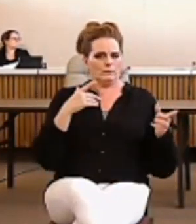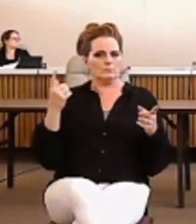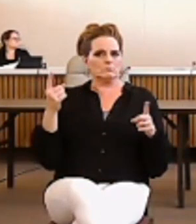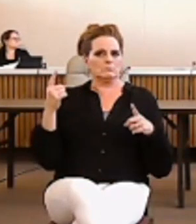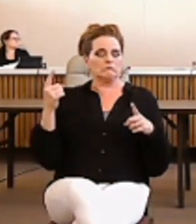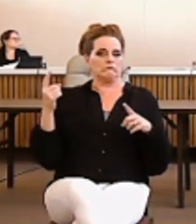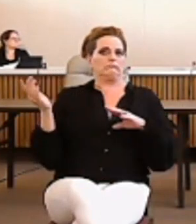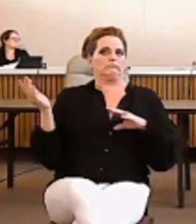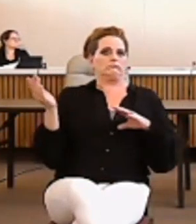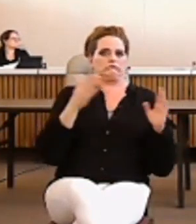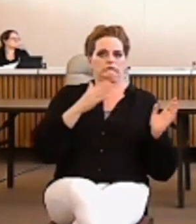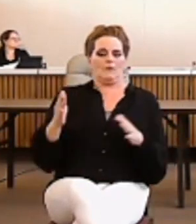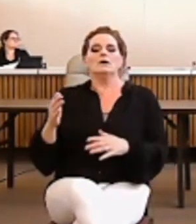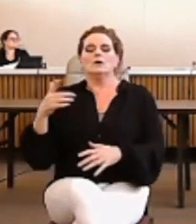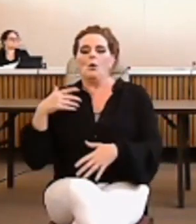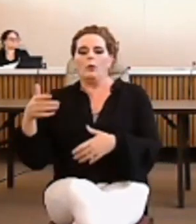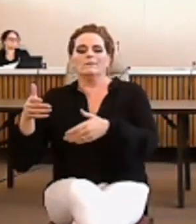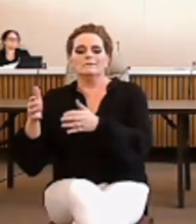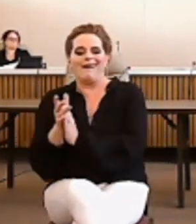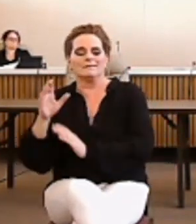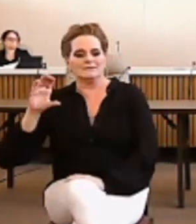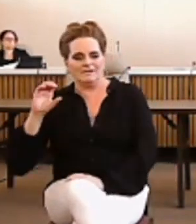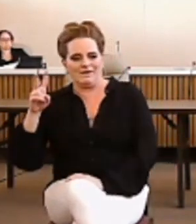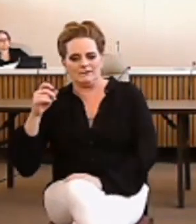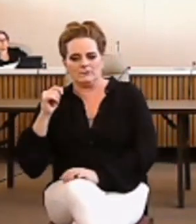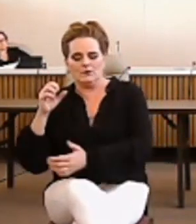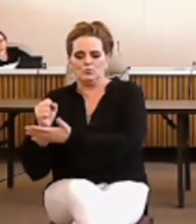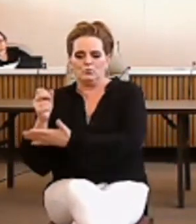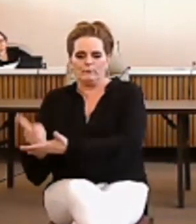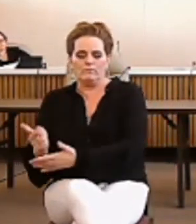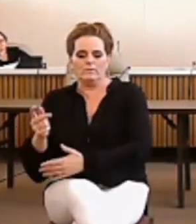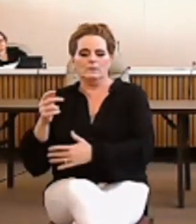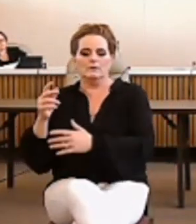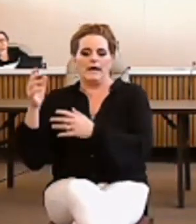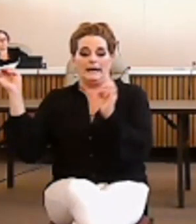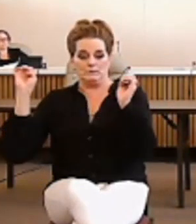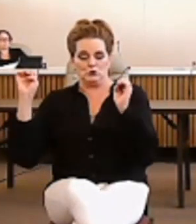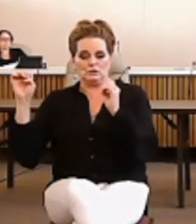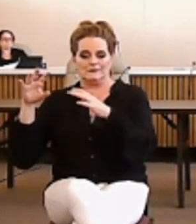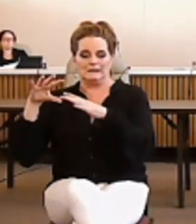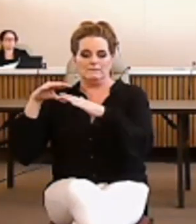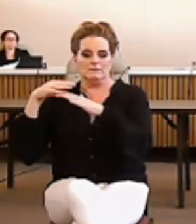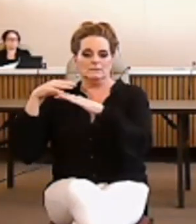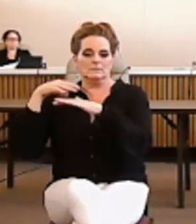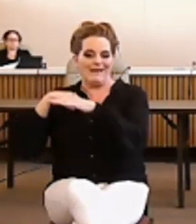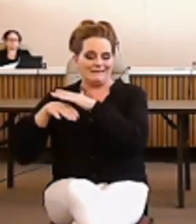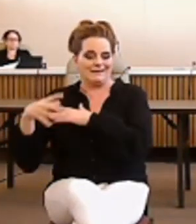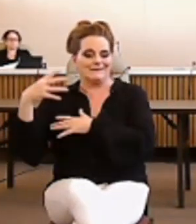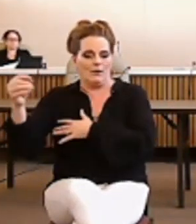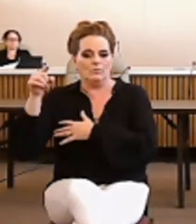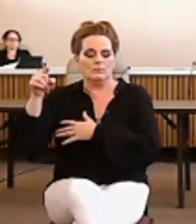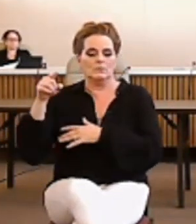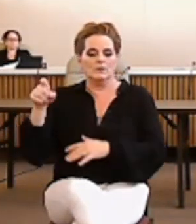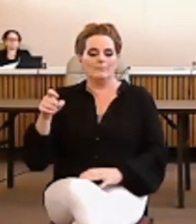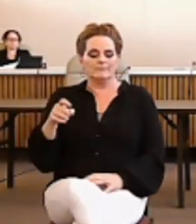get CVS to approve an emergency access out through their exit. It would be gated. It would not